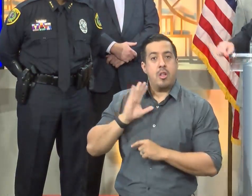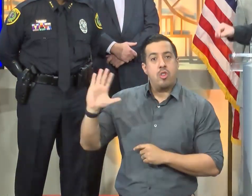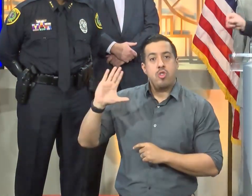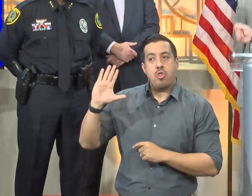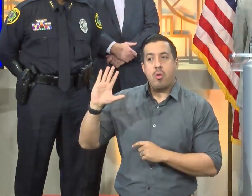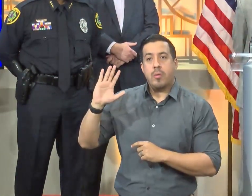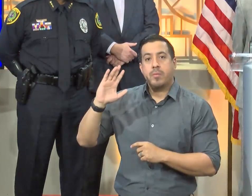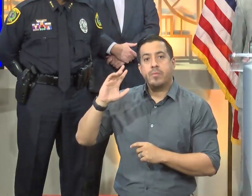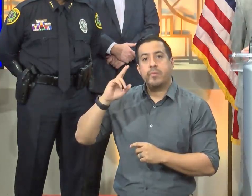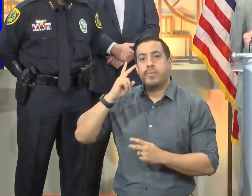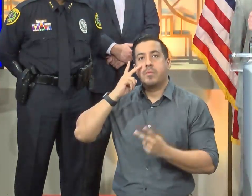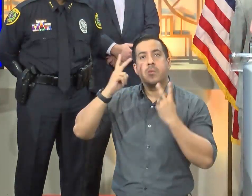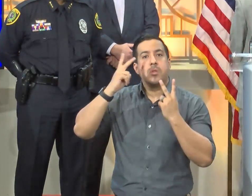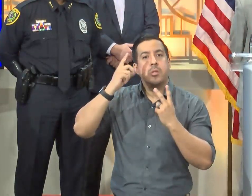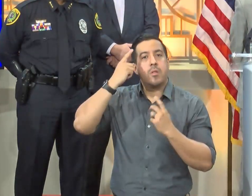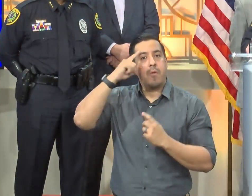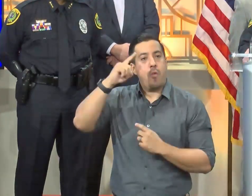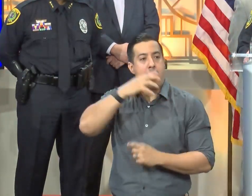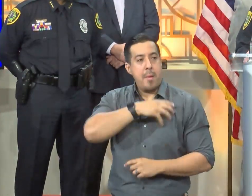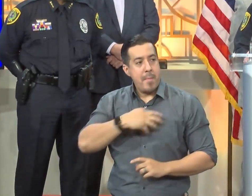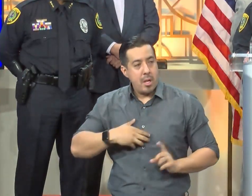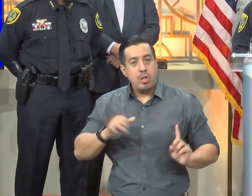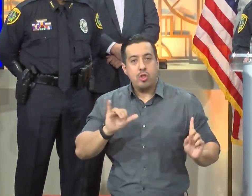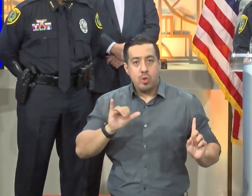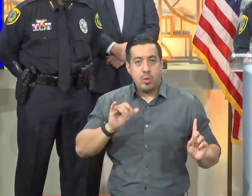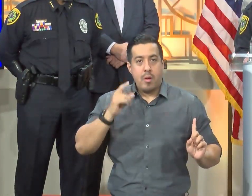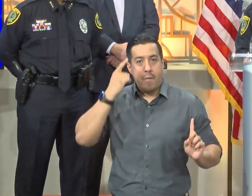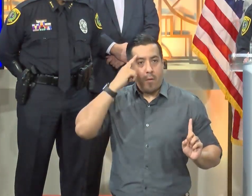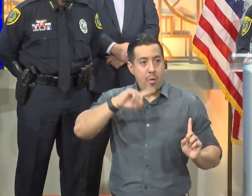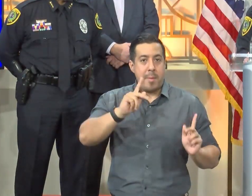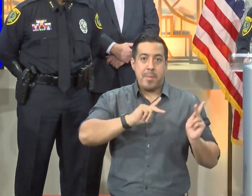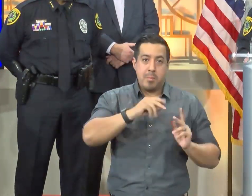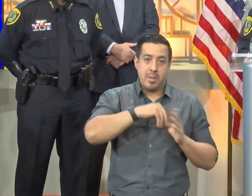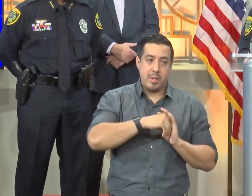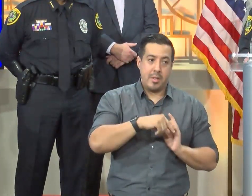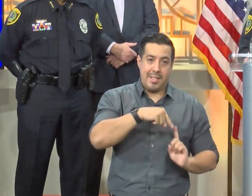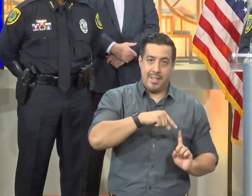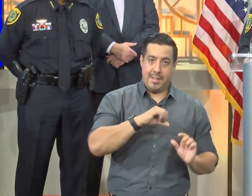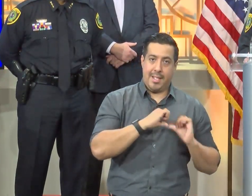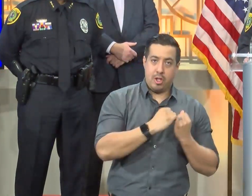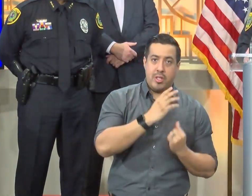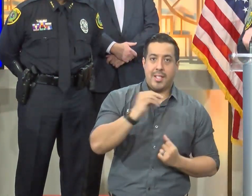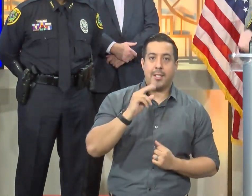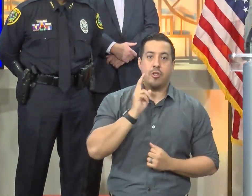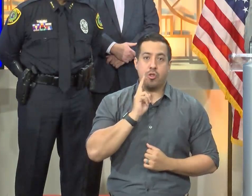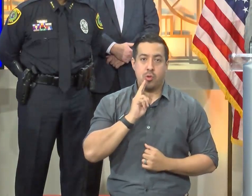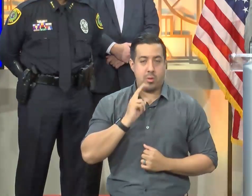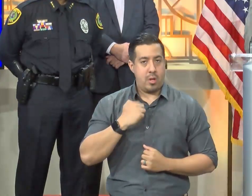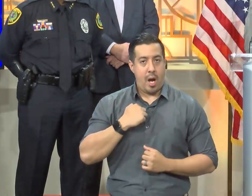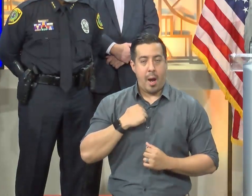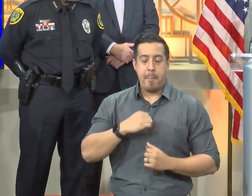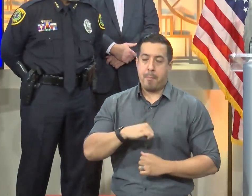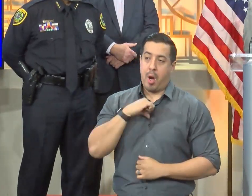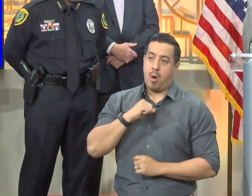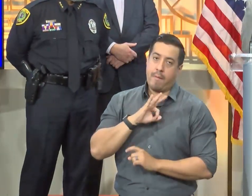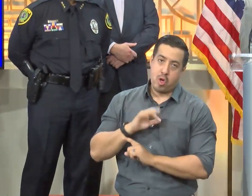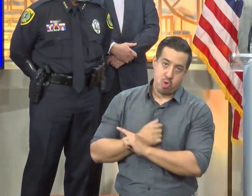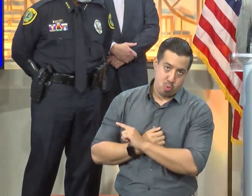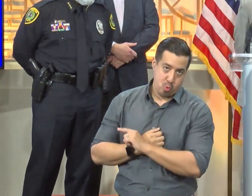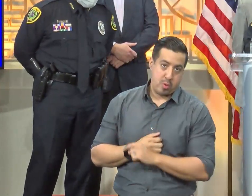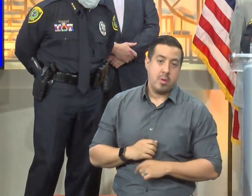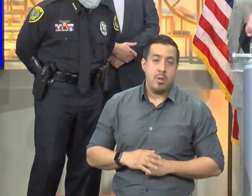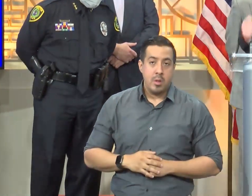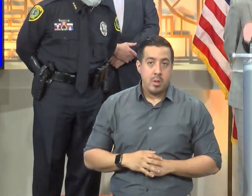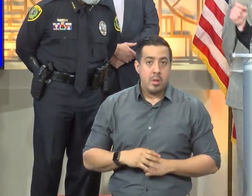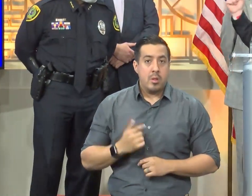vision, along with the mayor, for the incredible men and women of this agency and for the city of Houston. I am proud of you. I